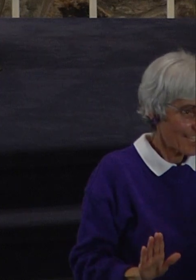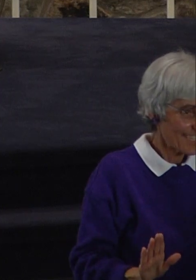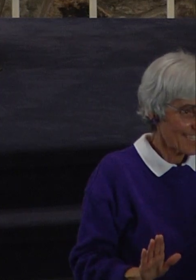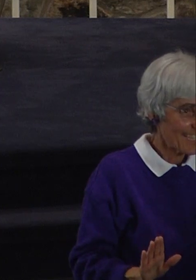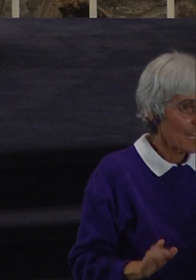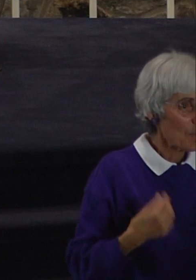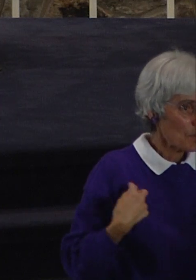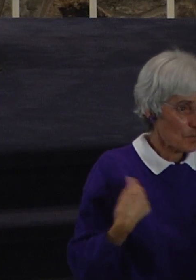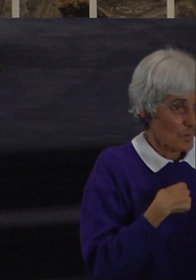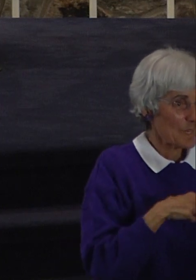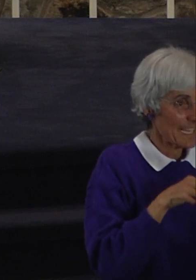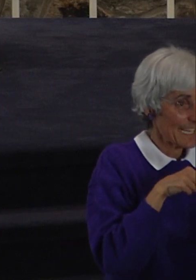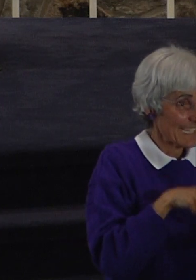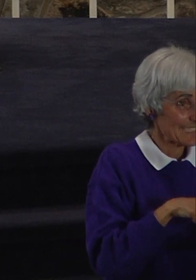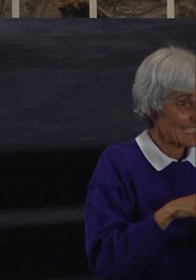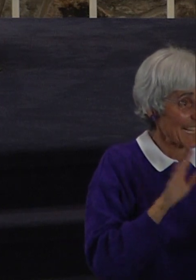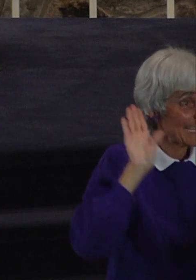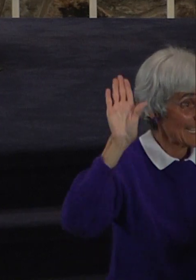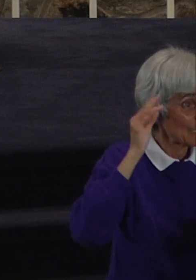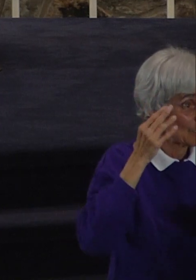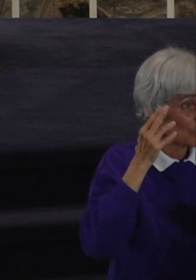as your people. Lord,